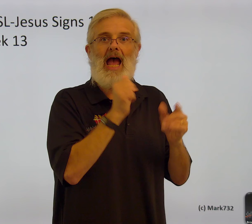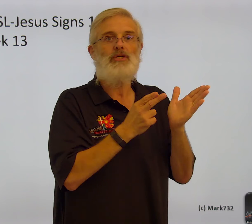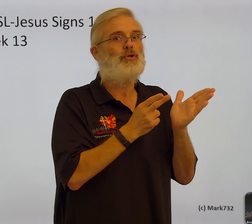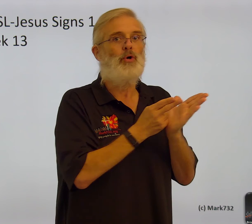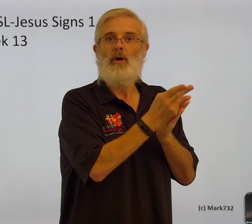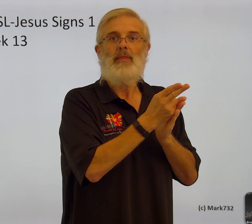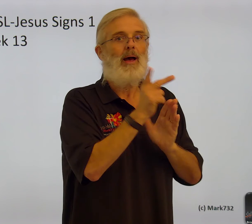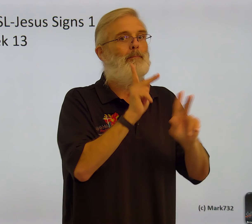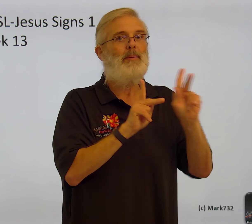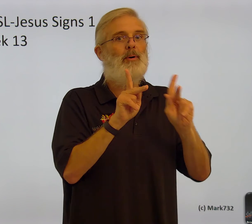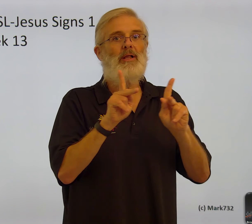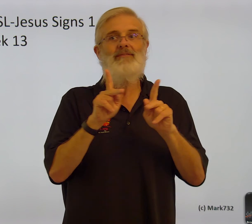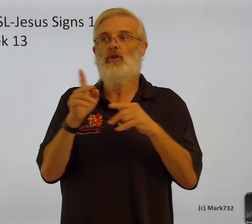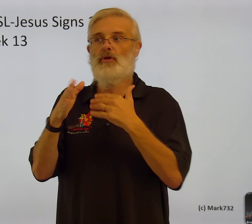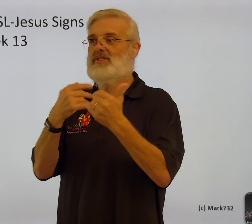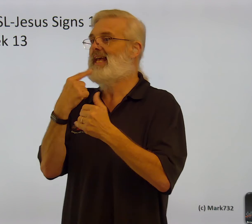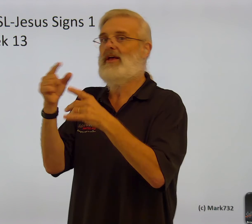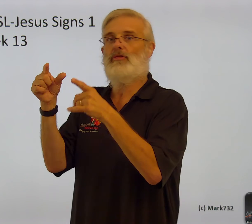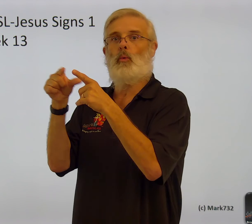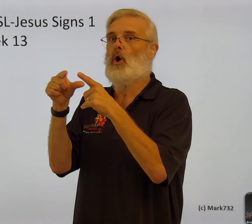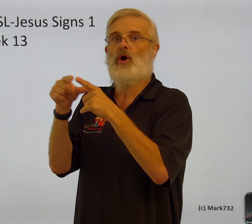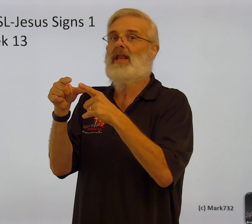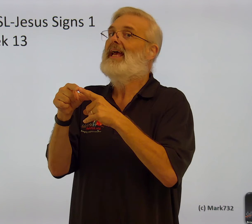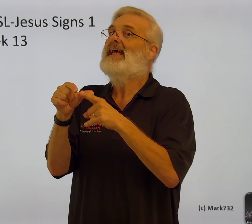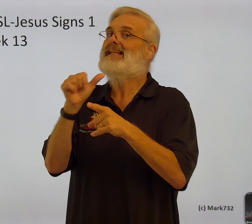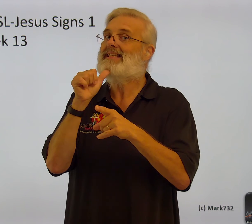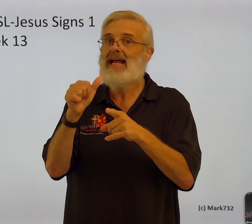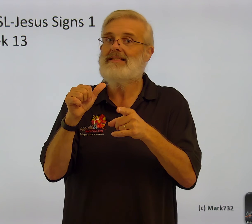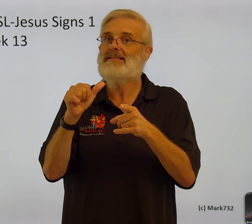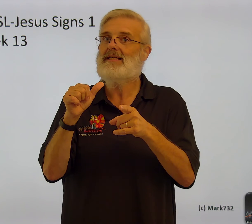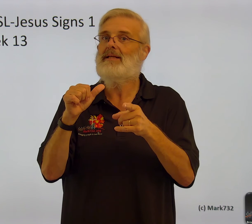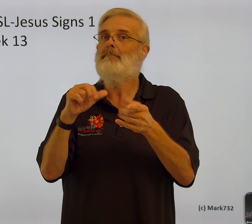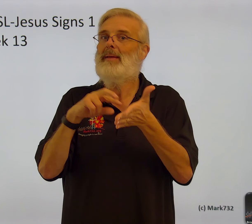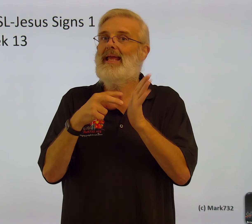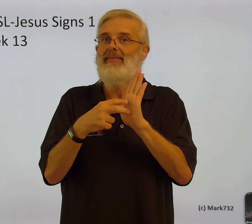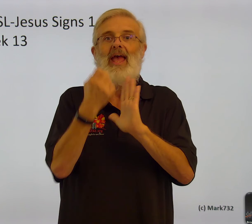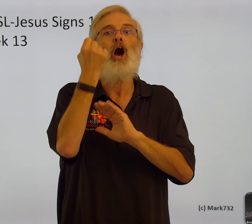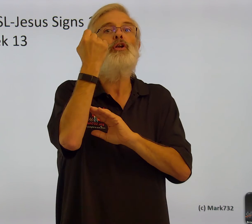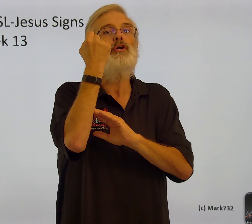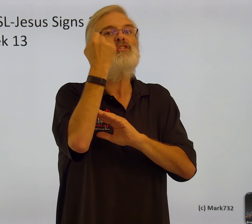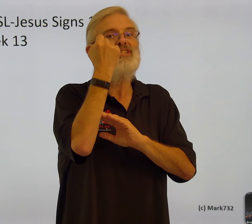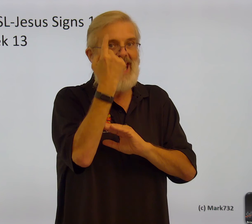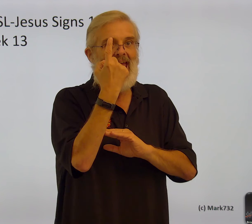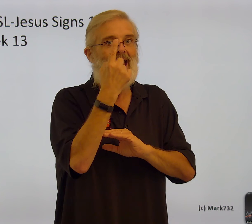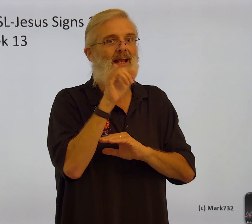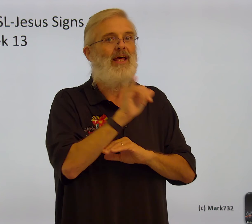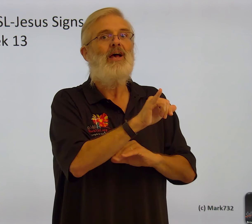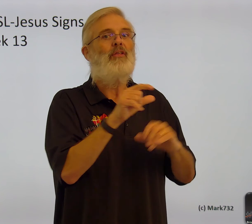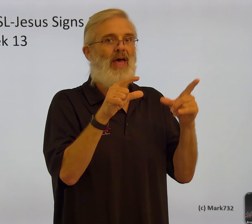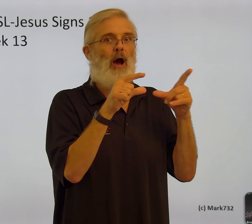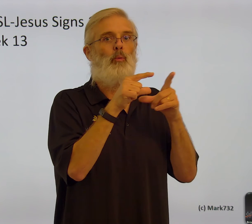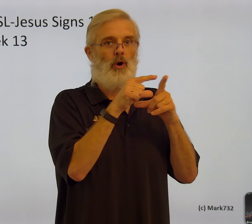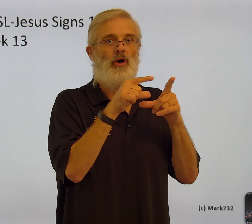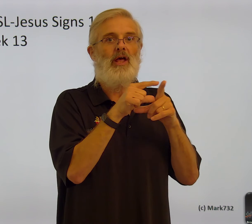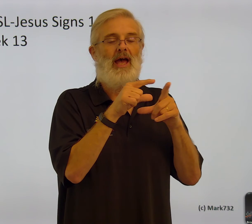true that people even though you say the word doesn't mean they understand that word and